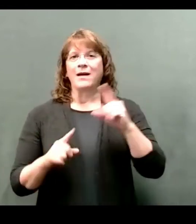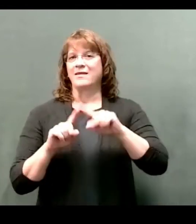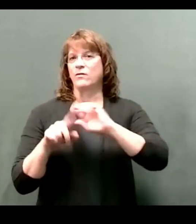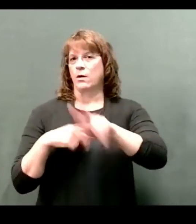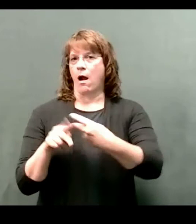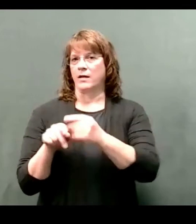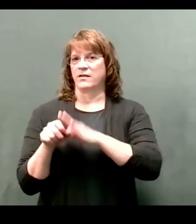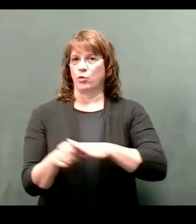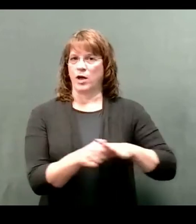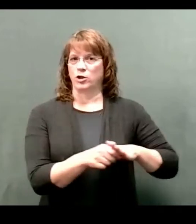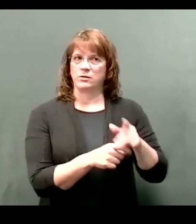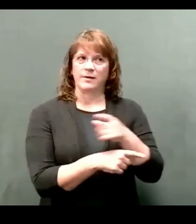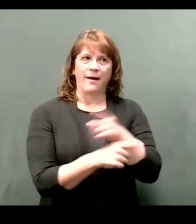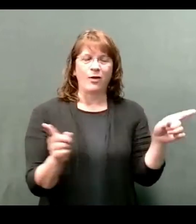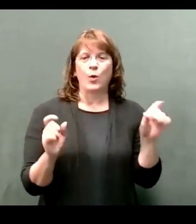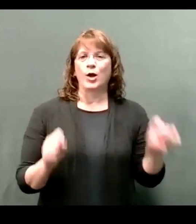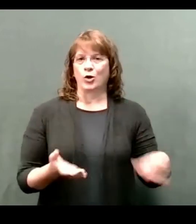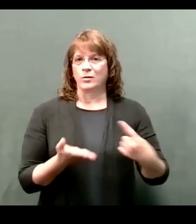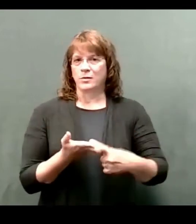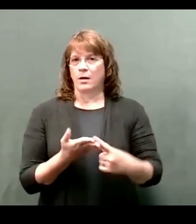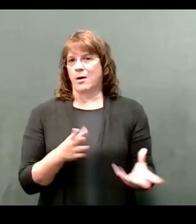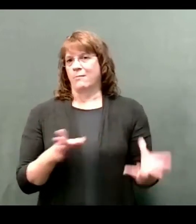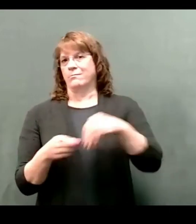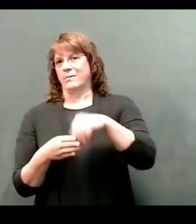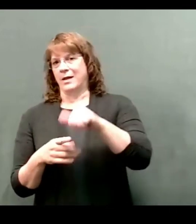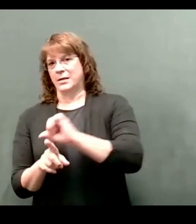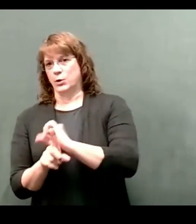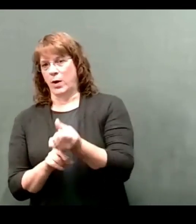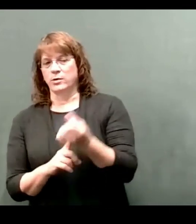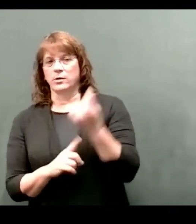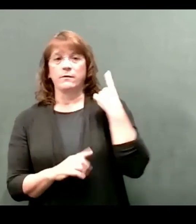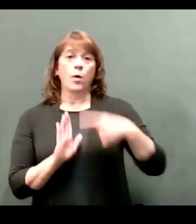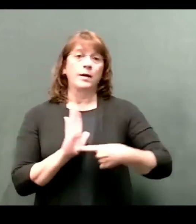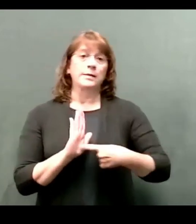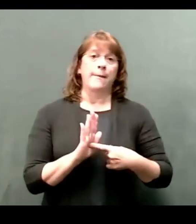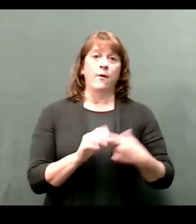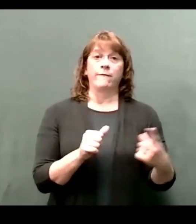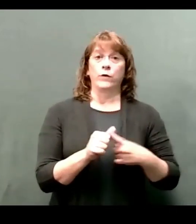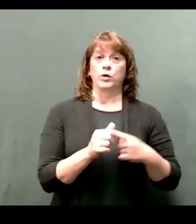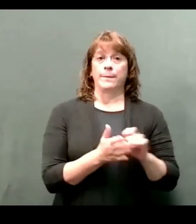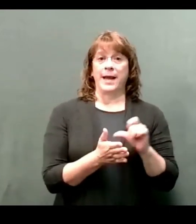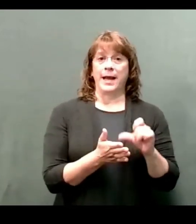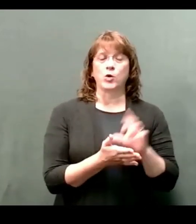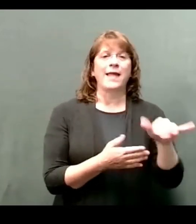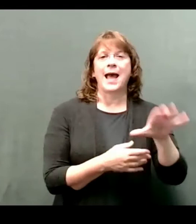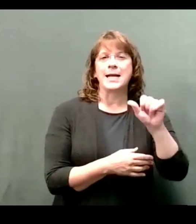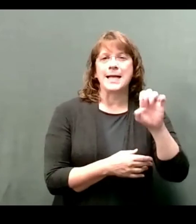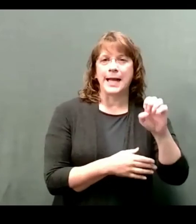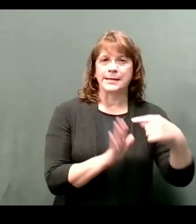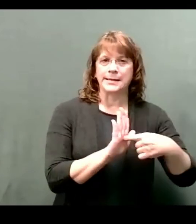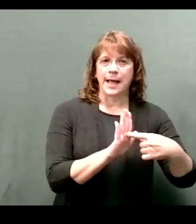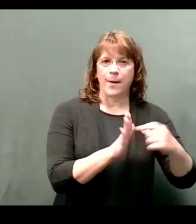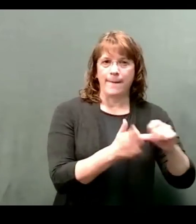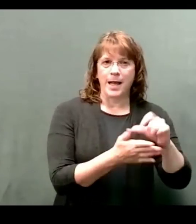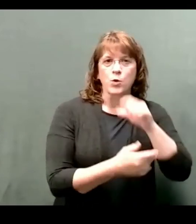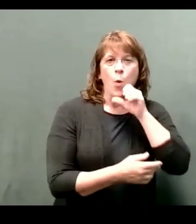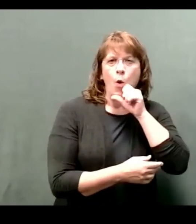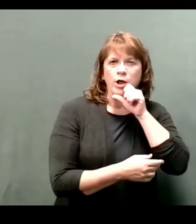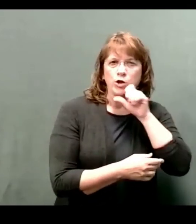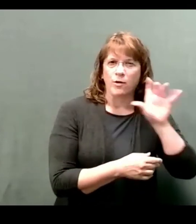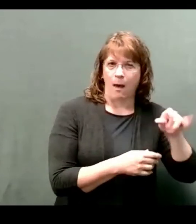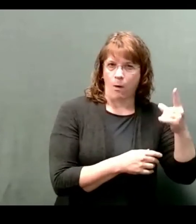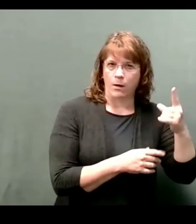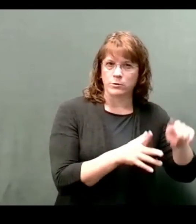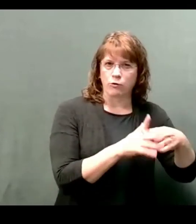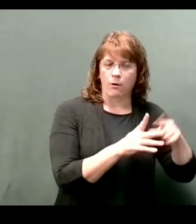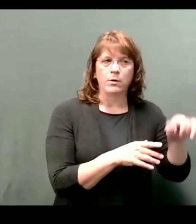forms of oppression that we could have talked about in this situation. For example, you'll see on the first page, or that case example page that's orange at the beginning